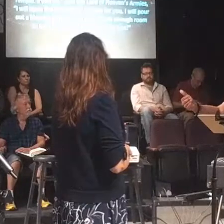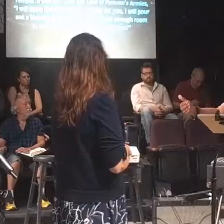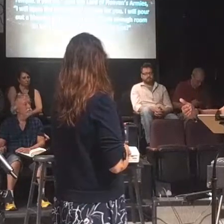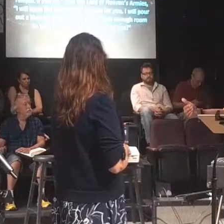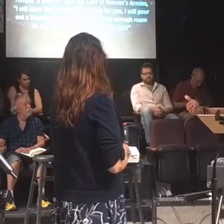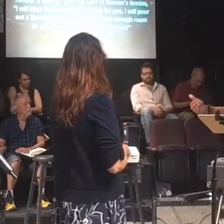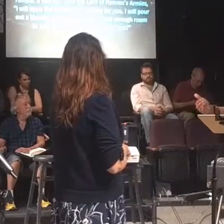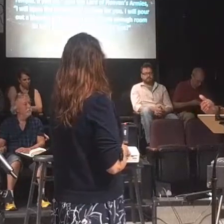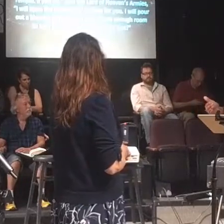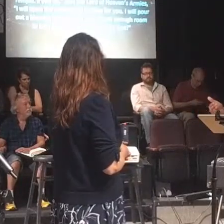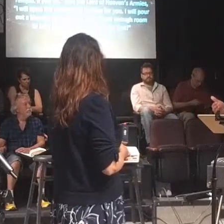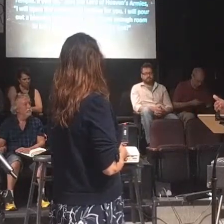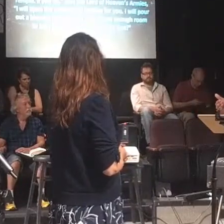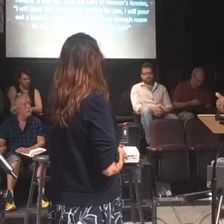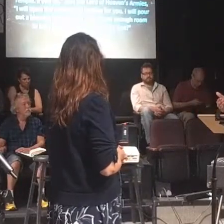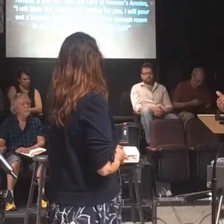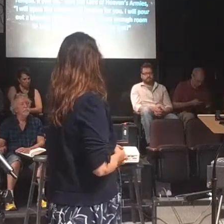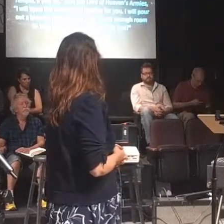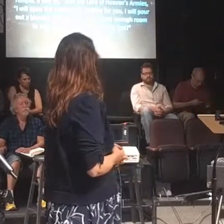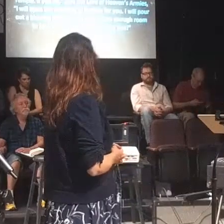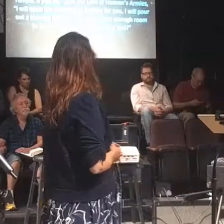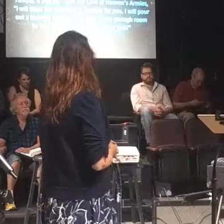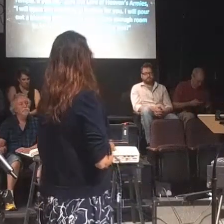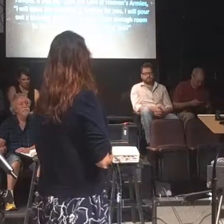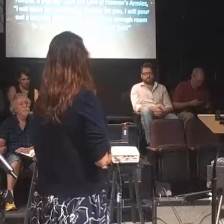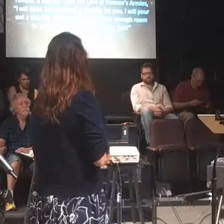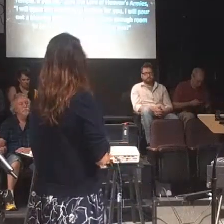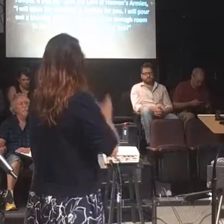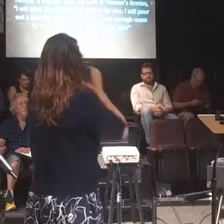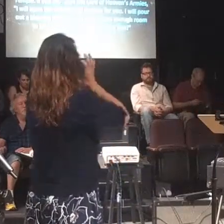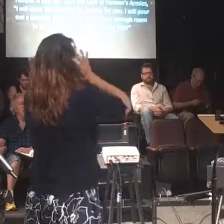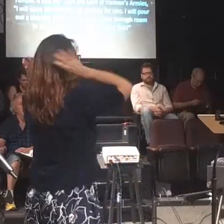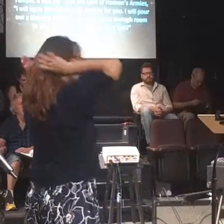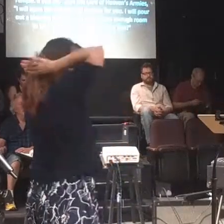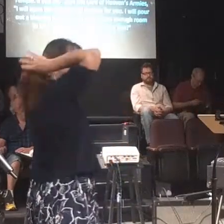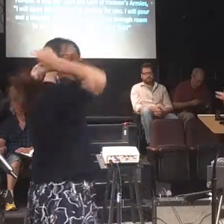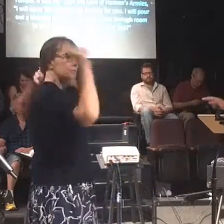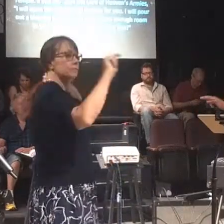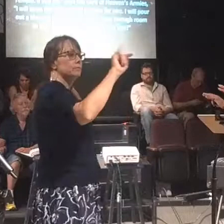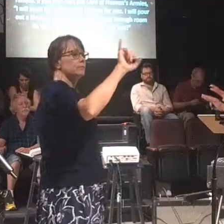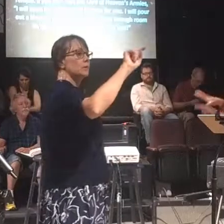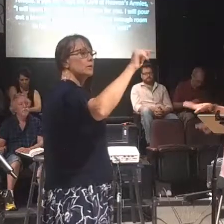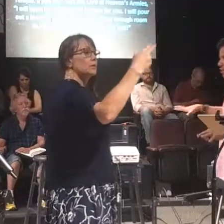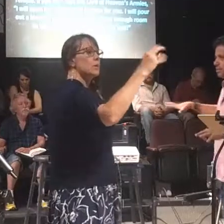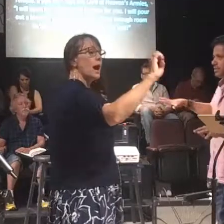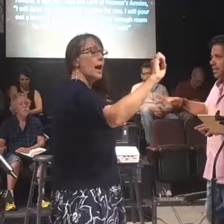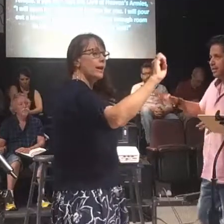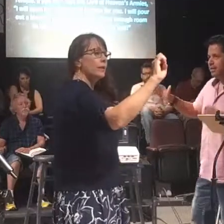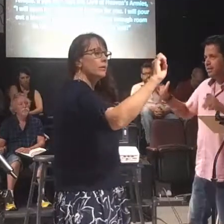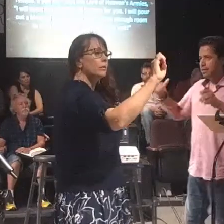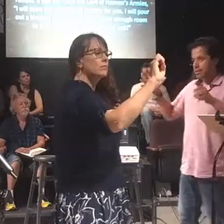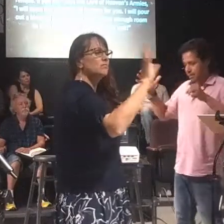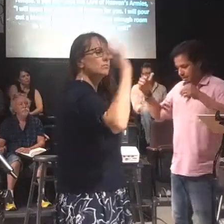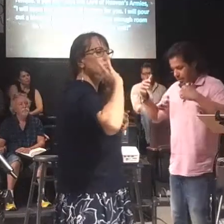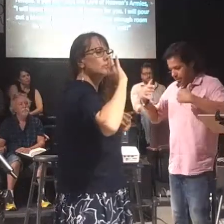do, says the Lord of heaven's armies. I will open, and tithes are, in the Old Testament, it was an agrarian